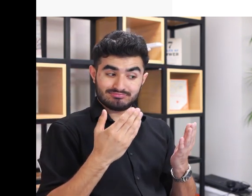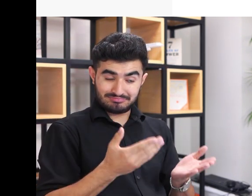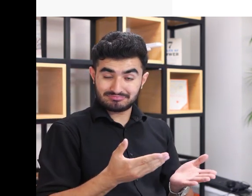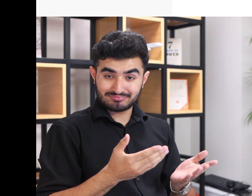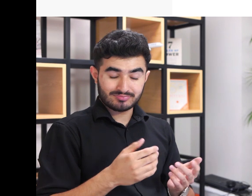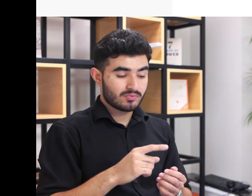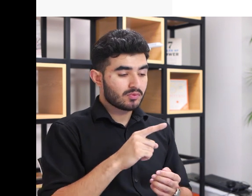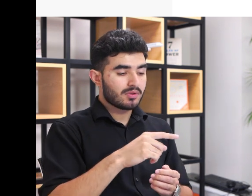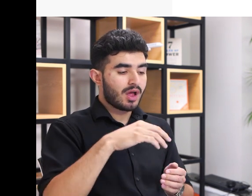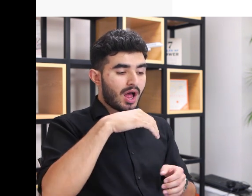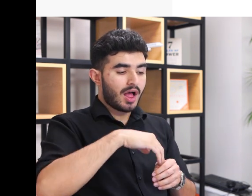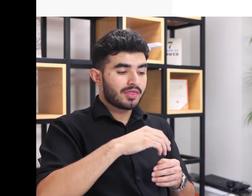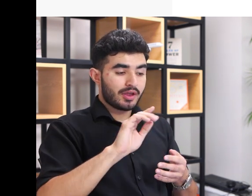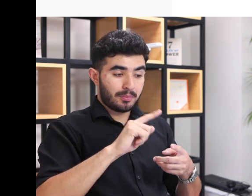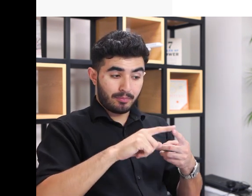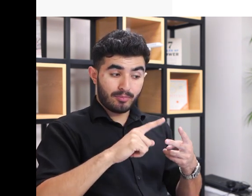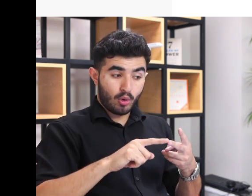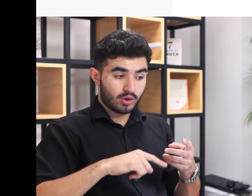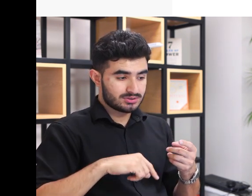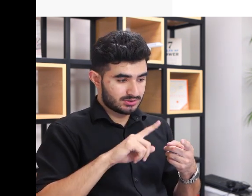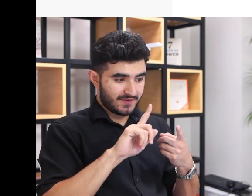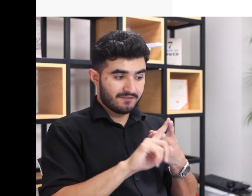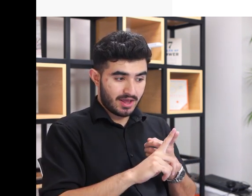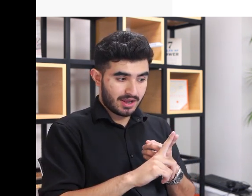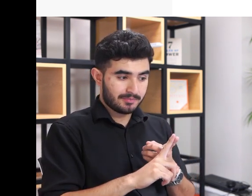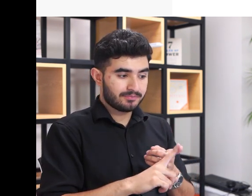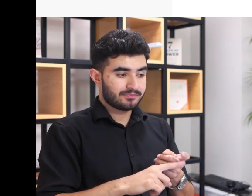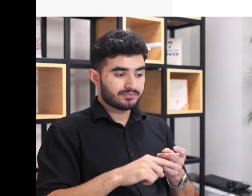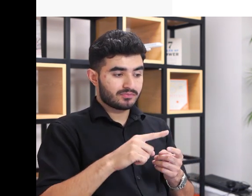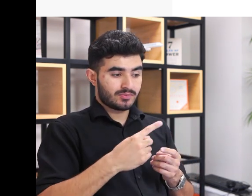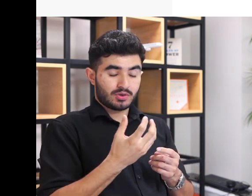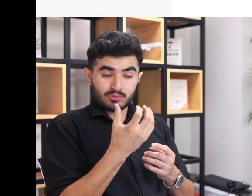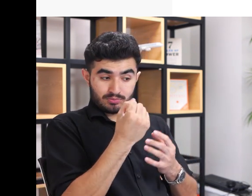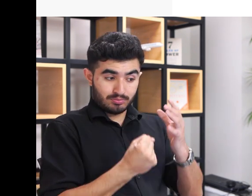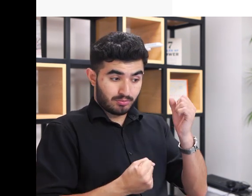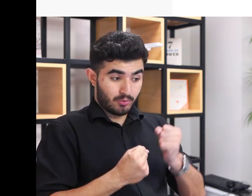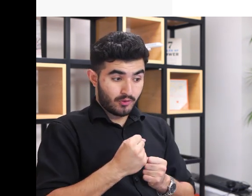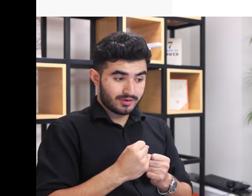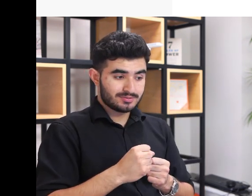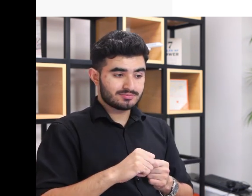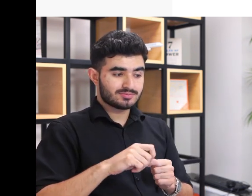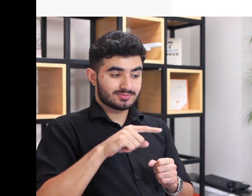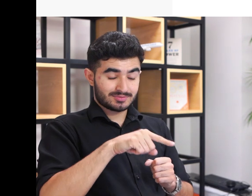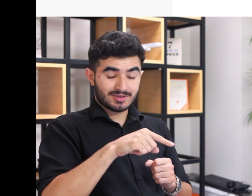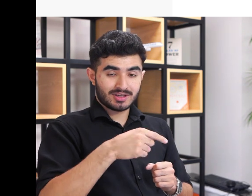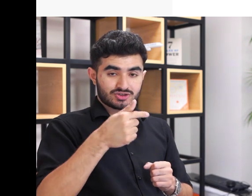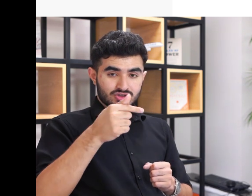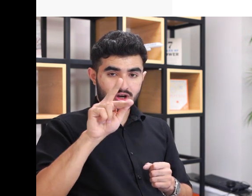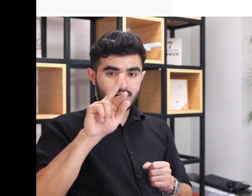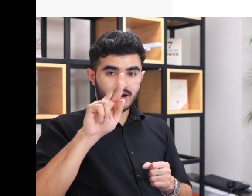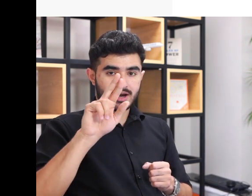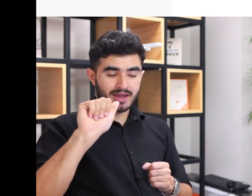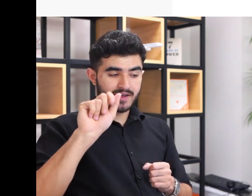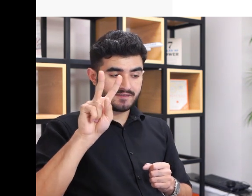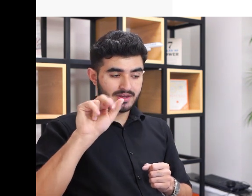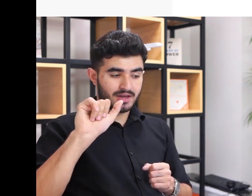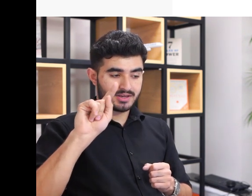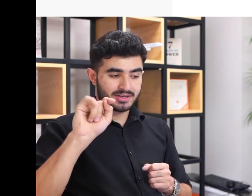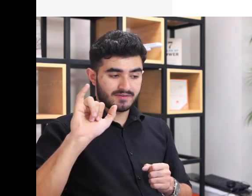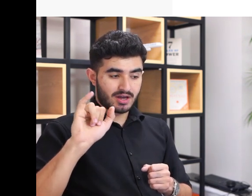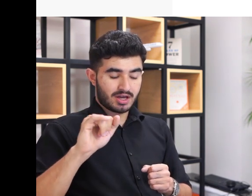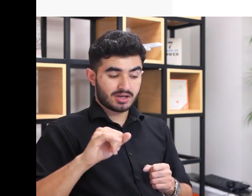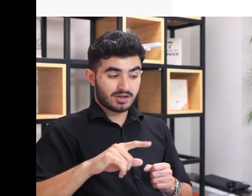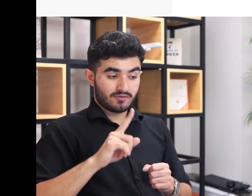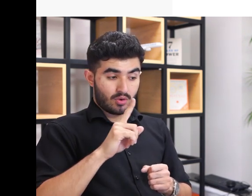It also has suggested some key points about gravity. Pulling force. Gravity pulls things towards the ground.